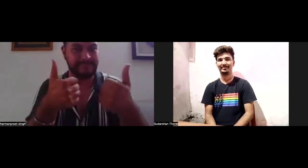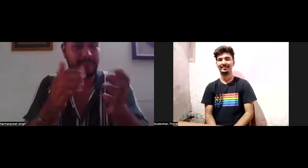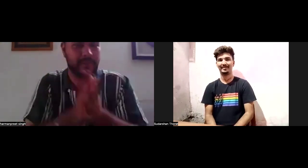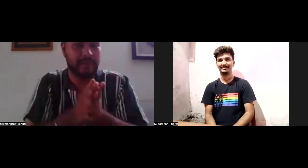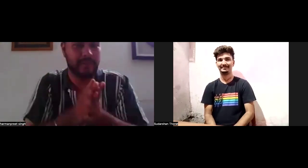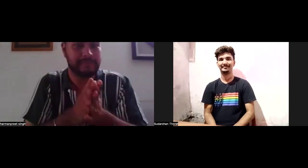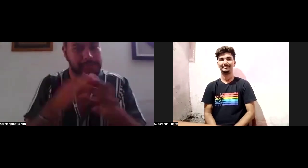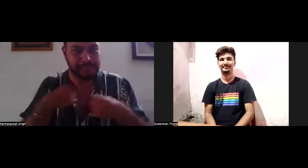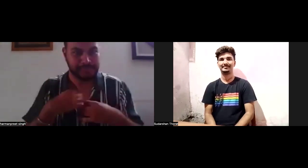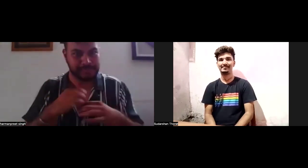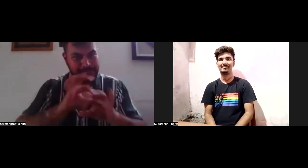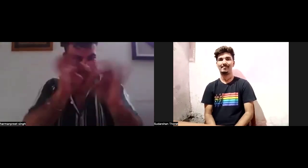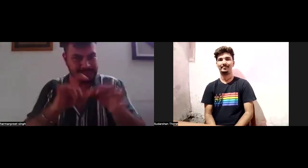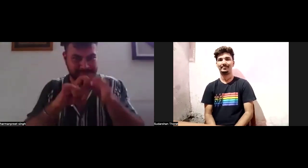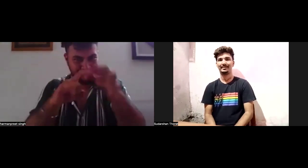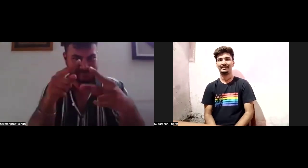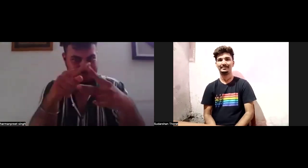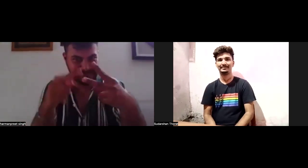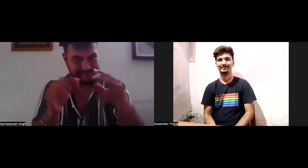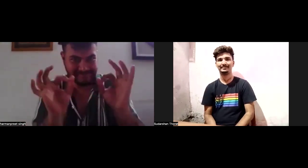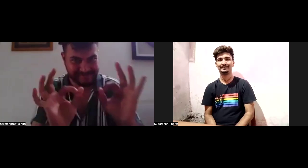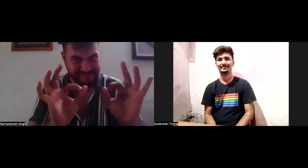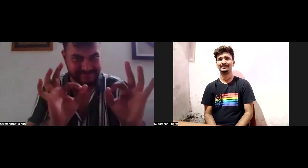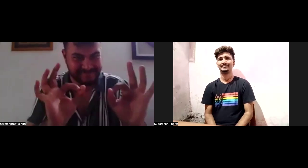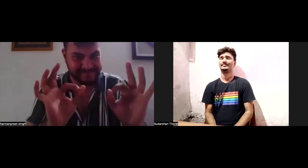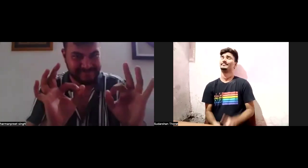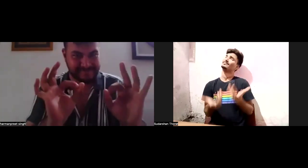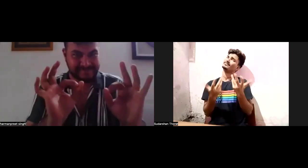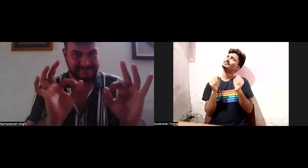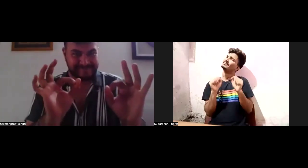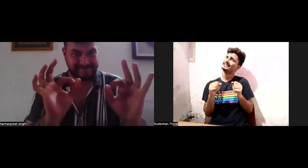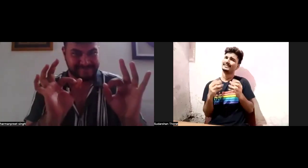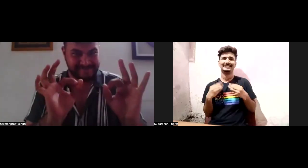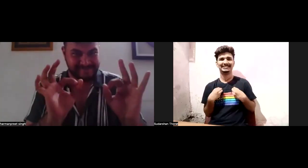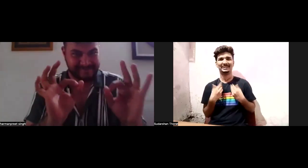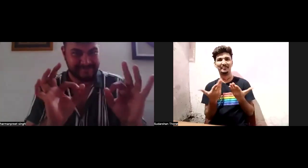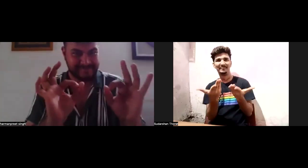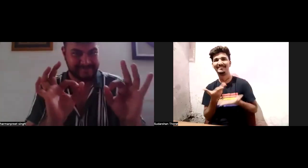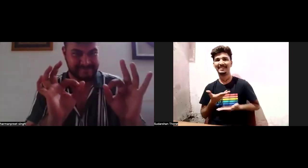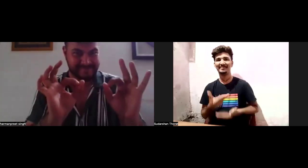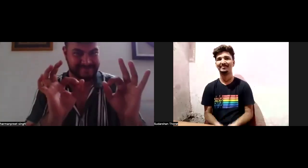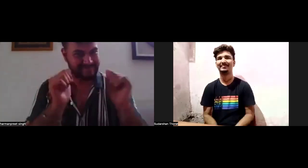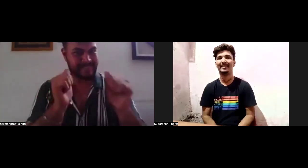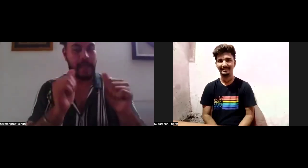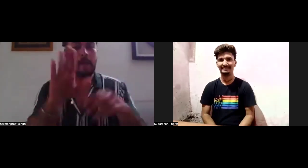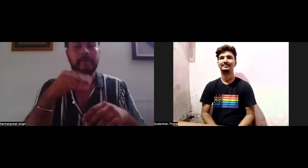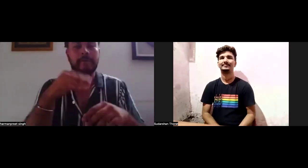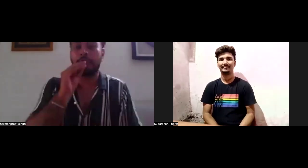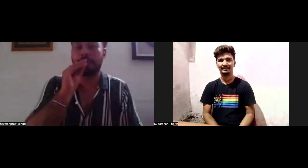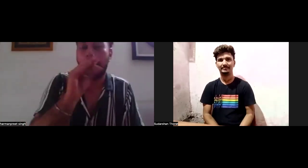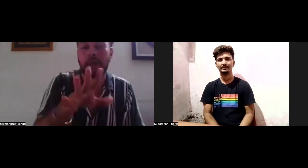community. Wow, waving hands, Sudarshan. So are you ready with the question? Can I go ahead? Yes, yes, absolutely.